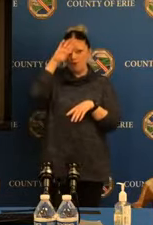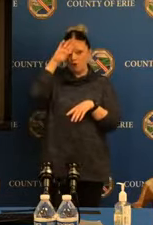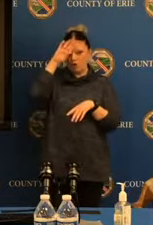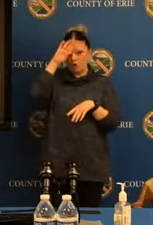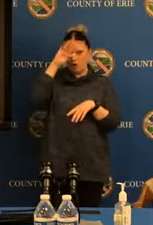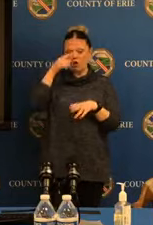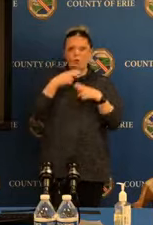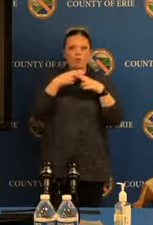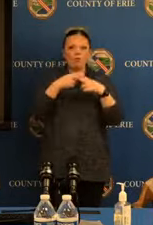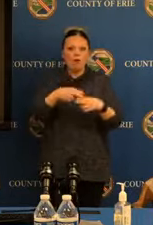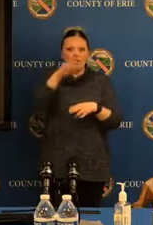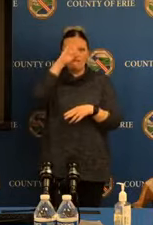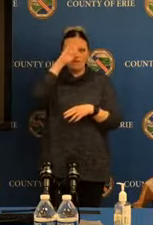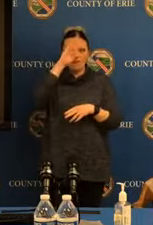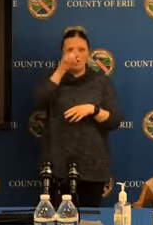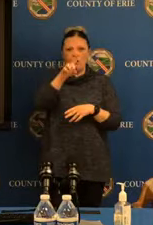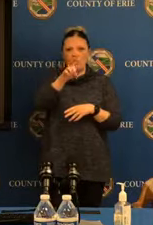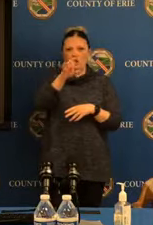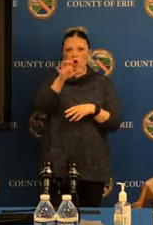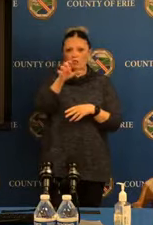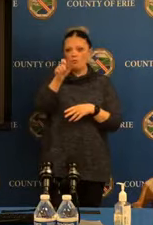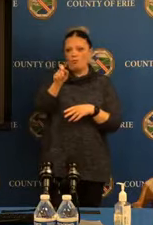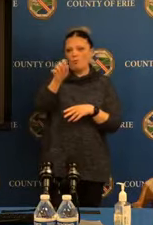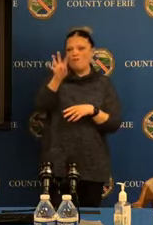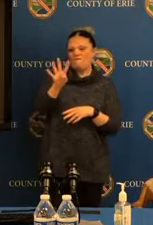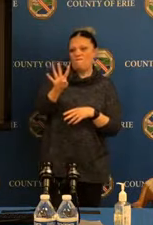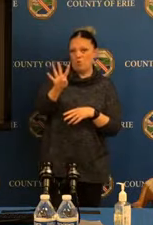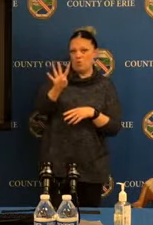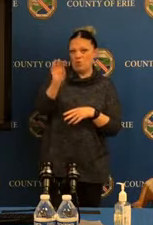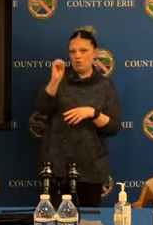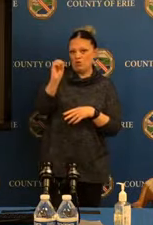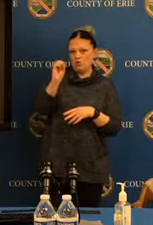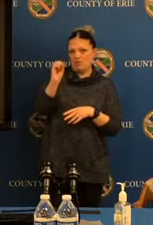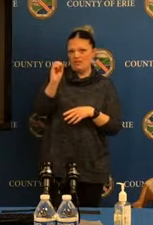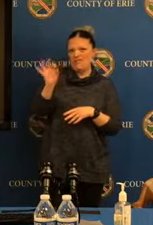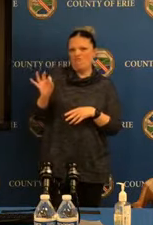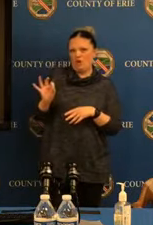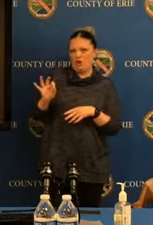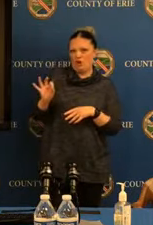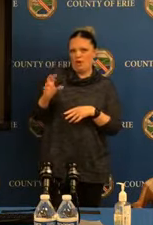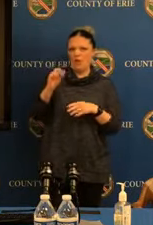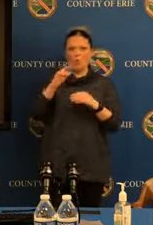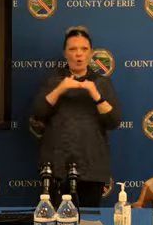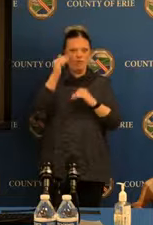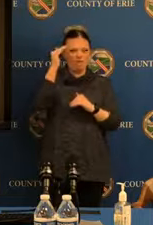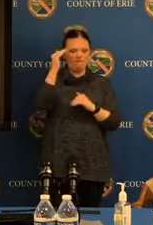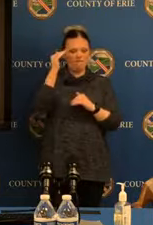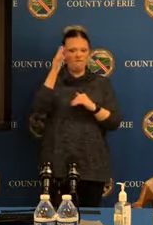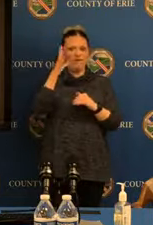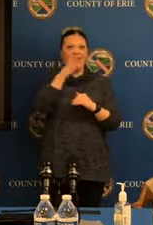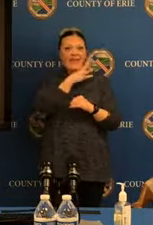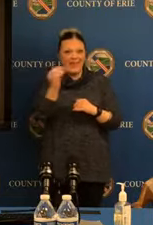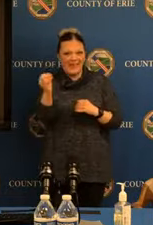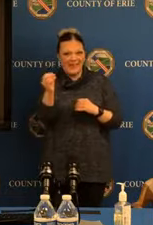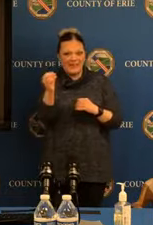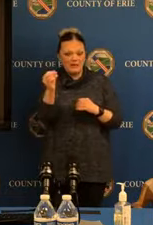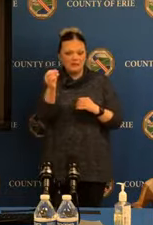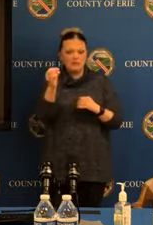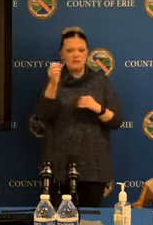we're calling a fever 100.4 degrees Fahrenheit or higher, and either a cough